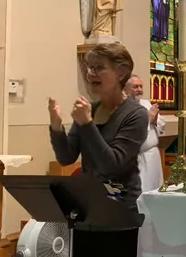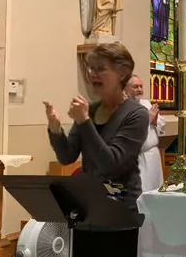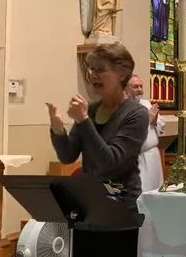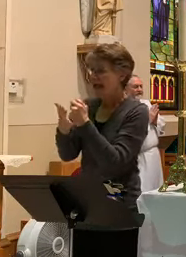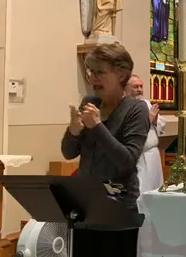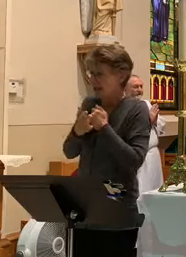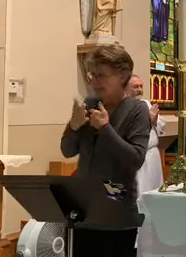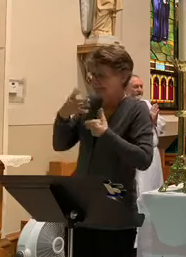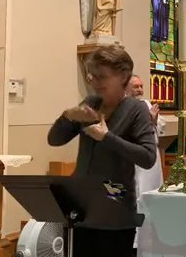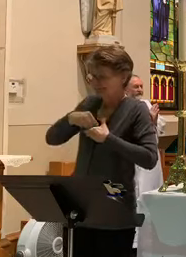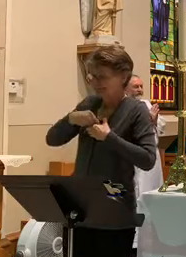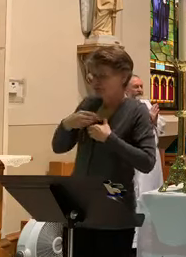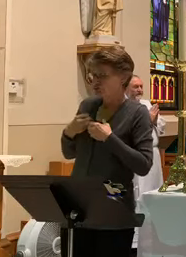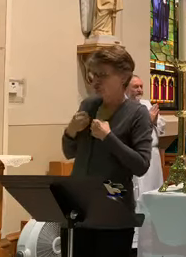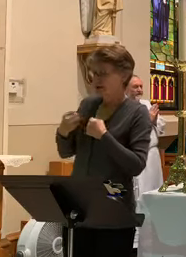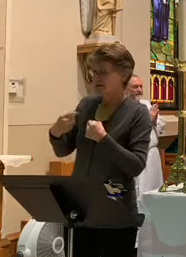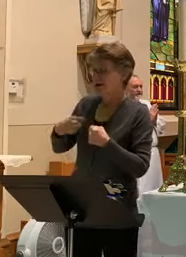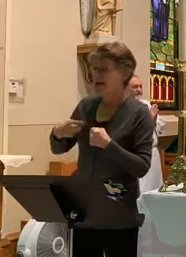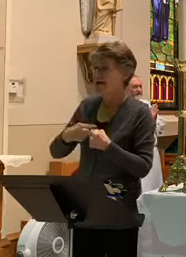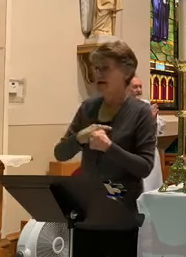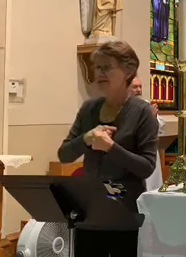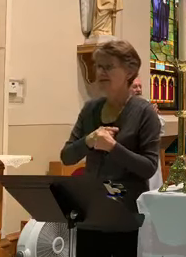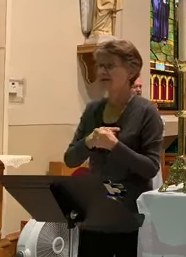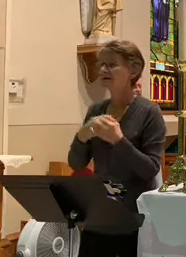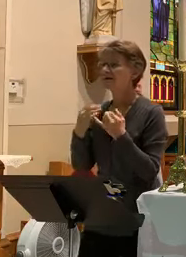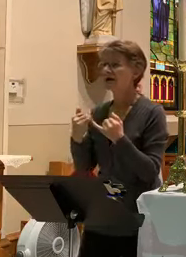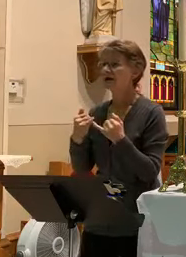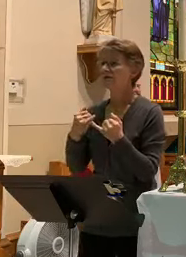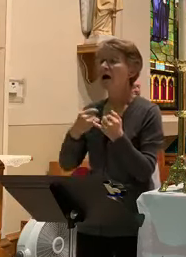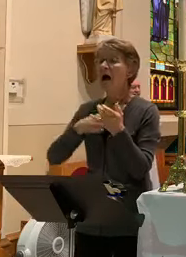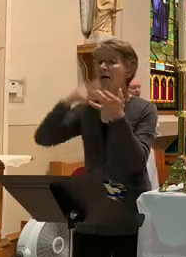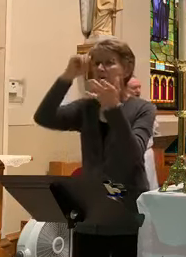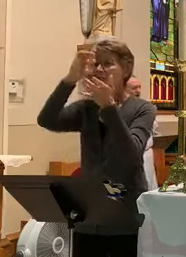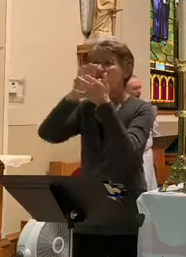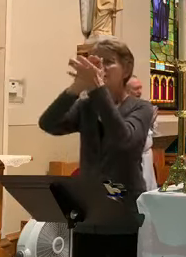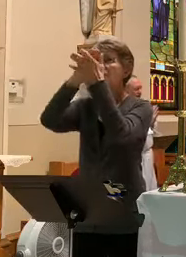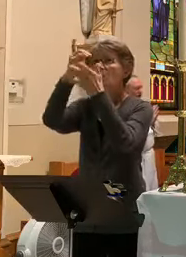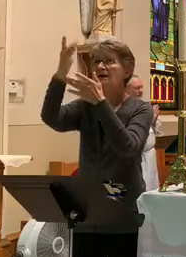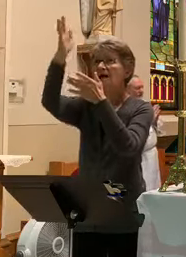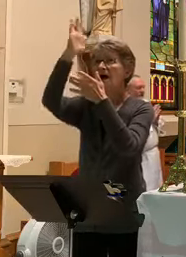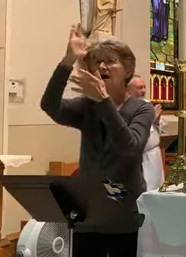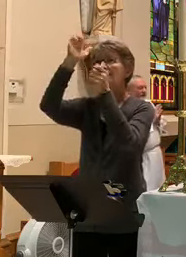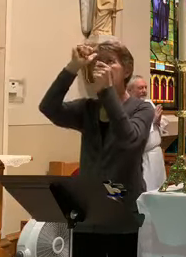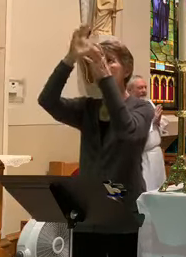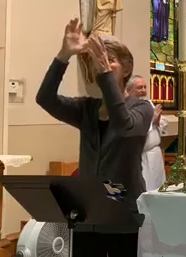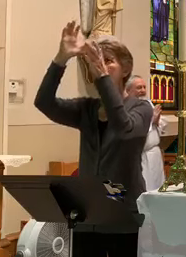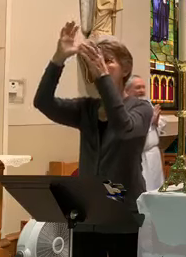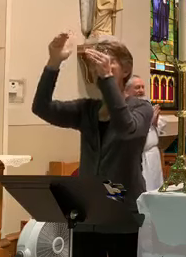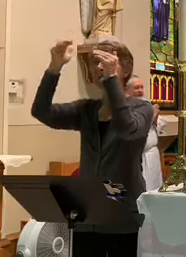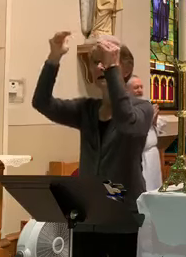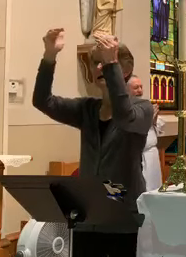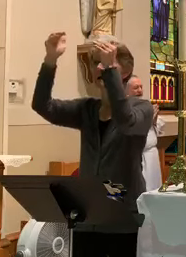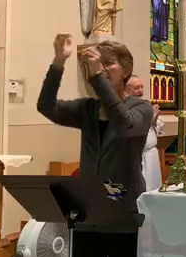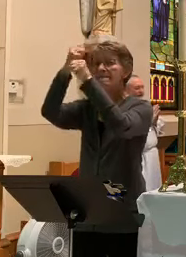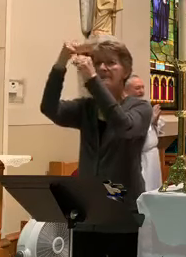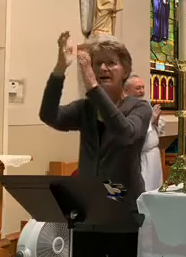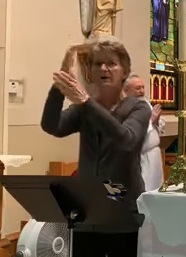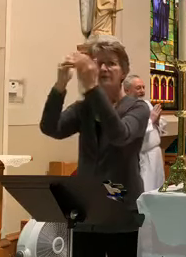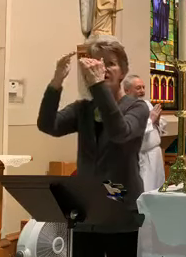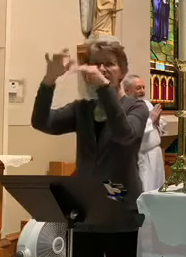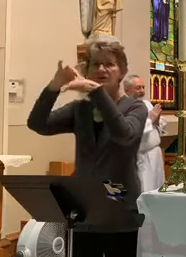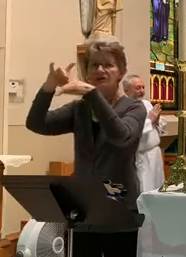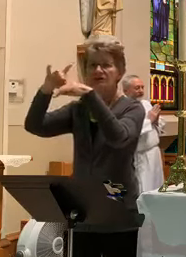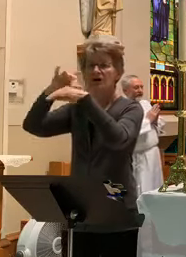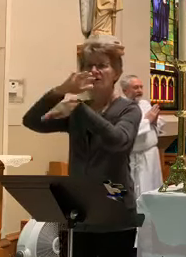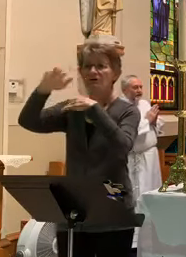recommit ourselves to our Catholic faith as we pray. I believe in one God, the Father Almighty, maker of